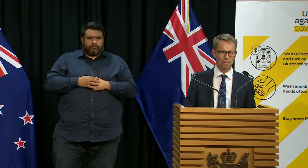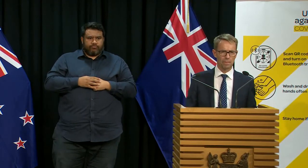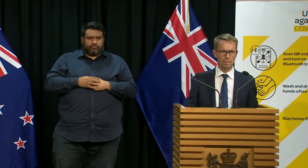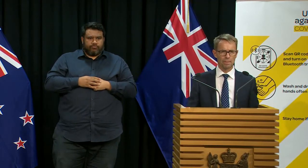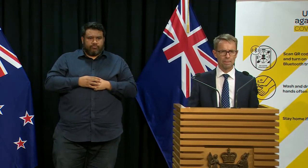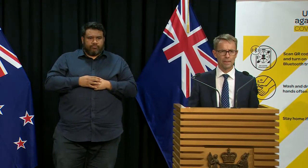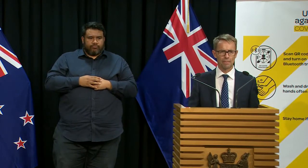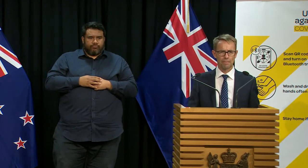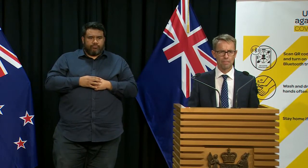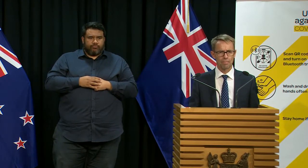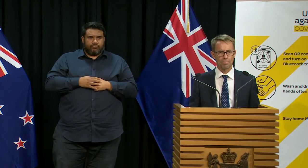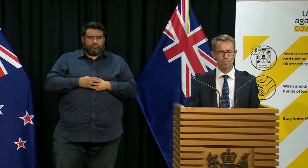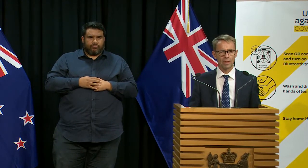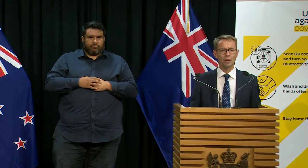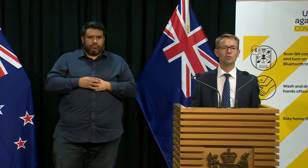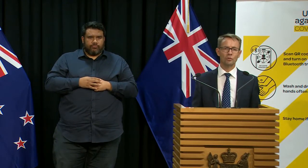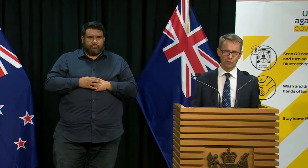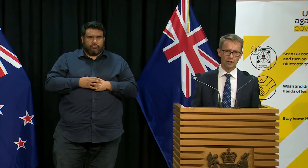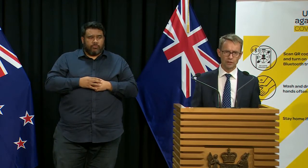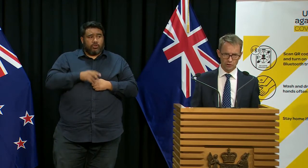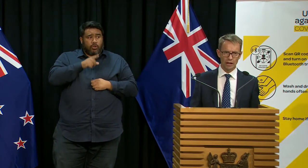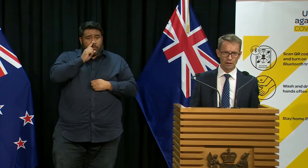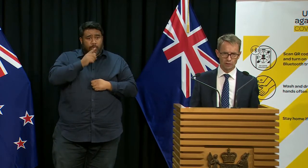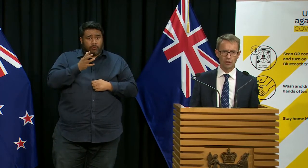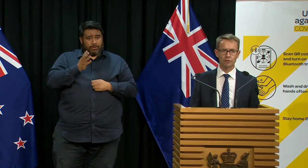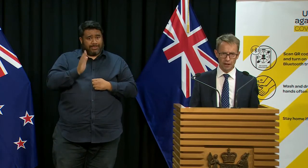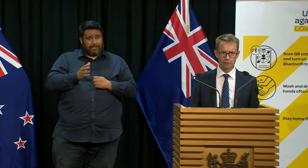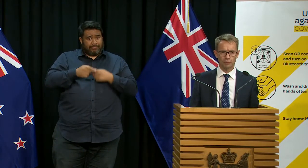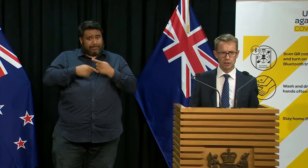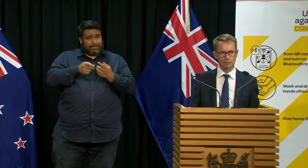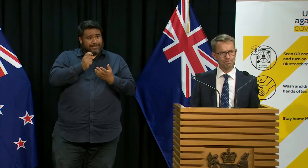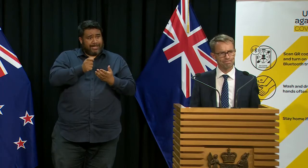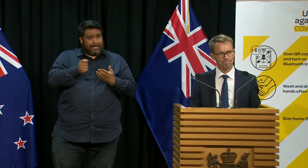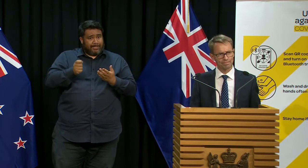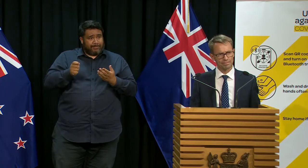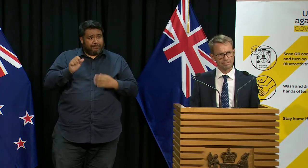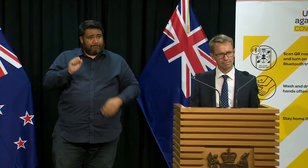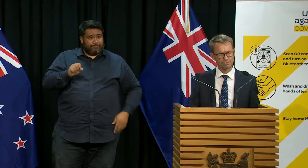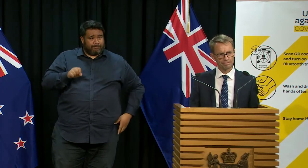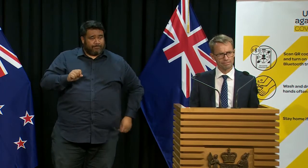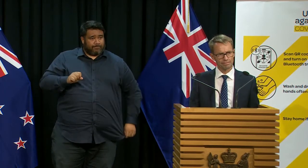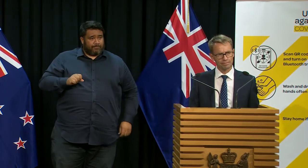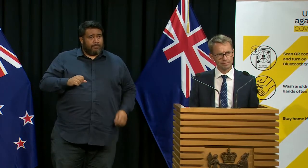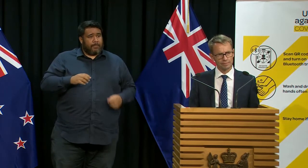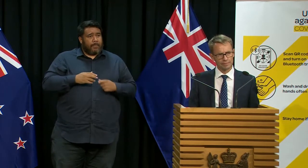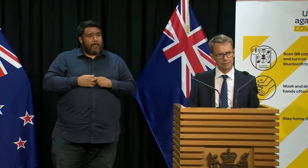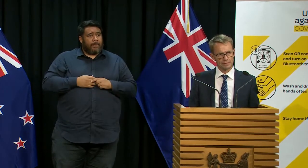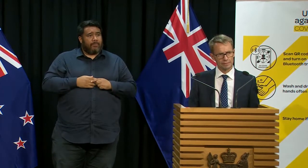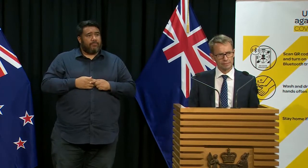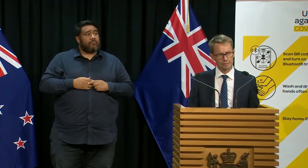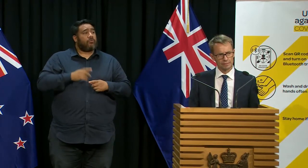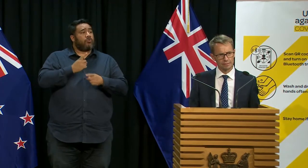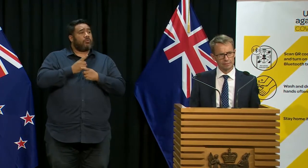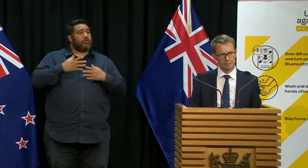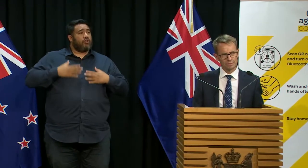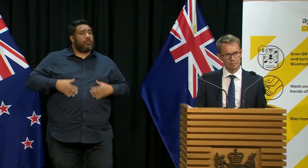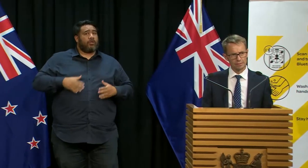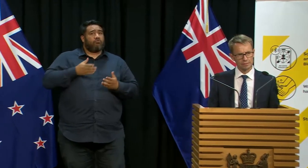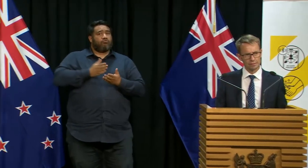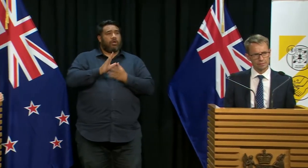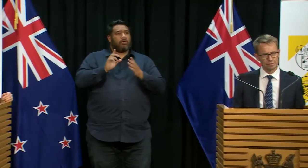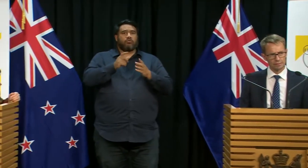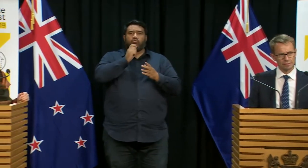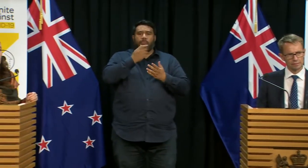these 2 new cases? Have they been scanning? Still looking for that information. With the human rights report that came